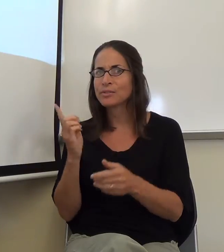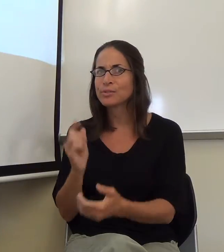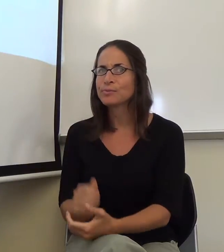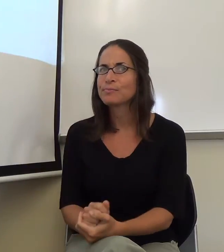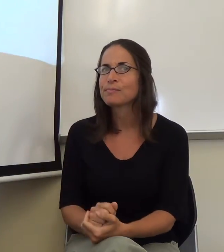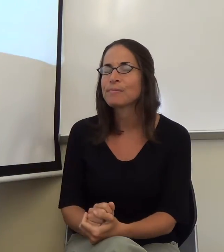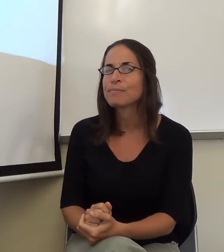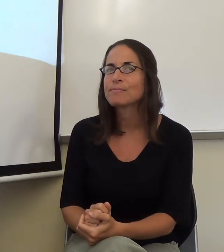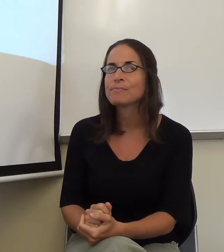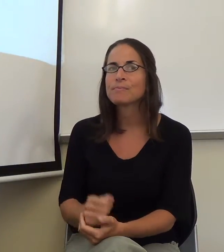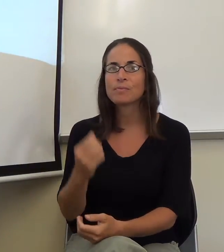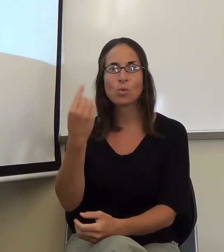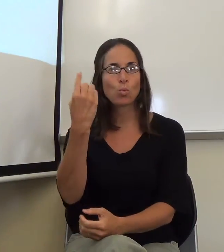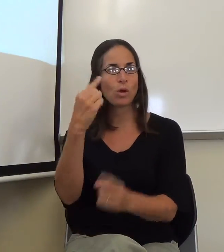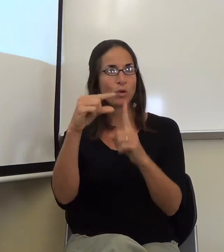What's the one word that you write down?